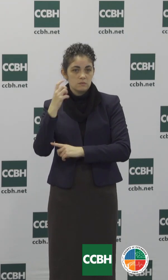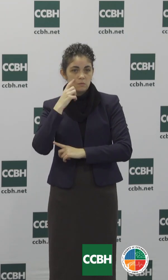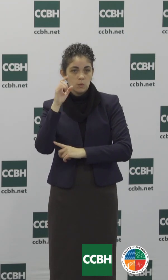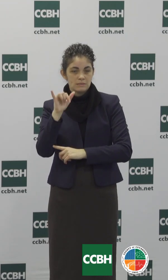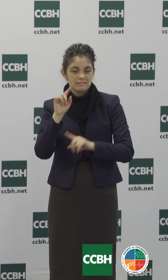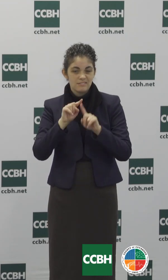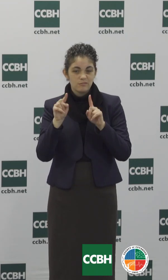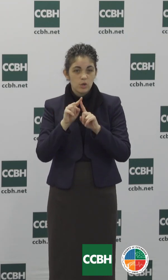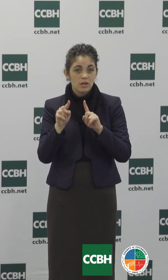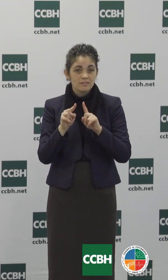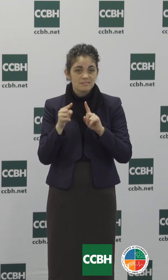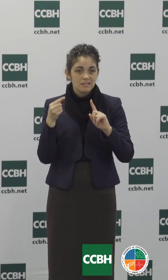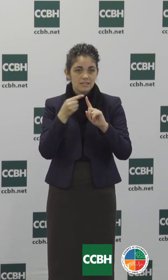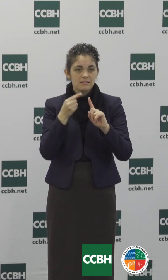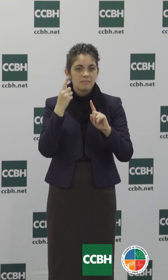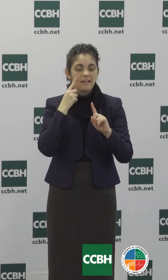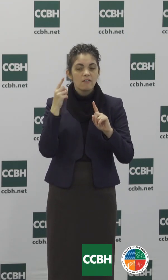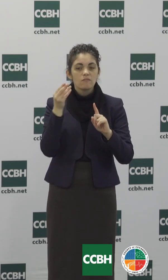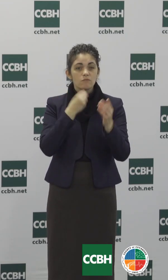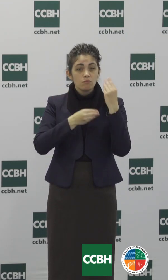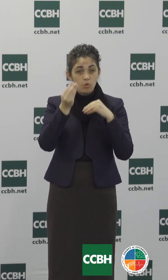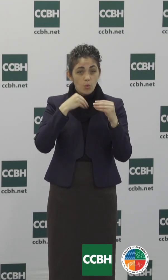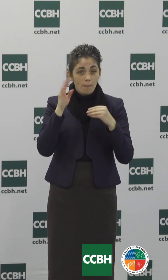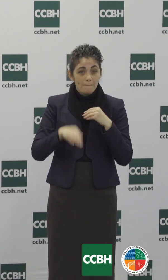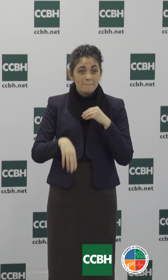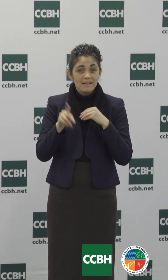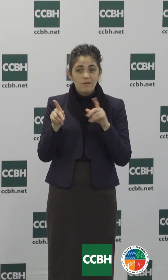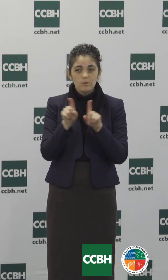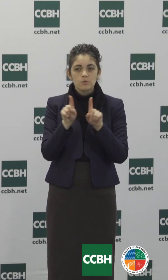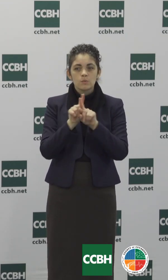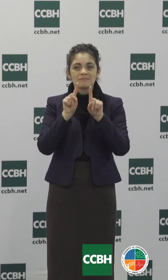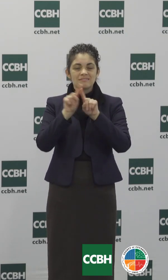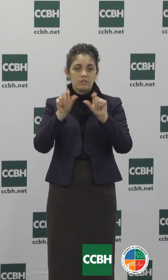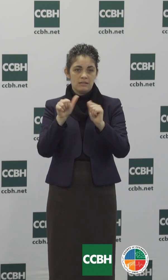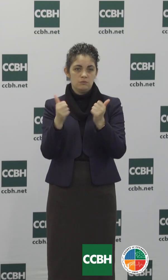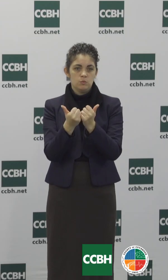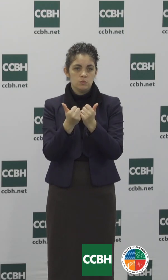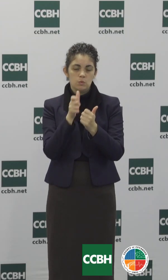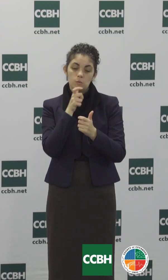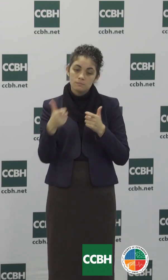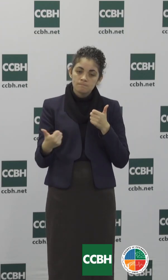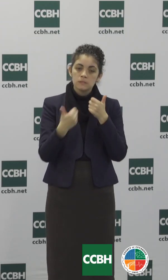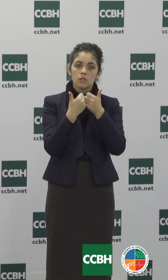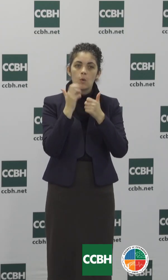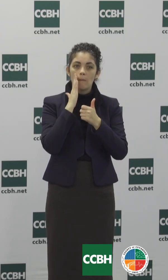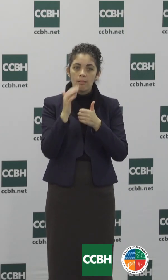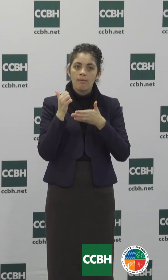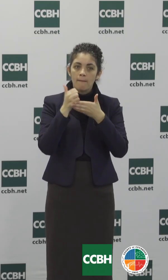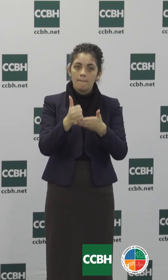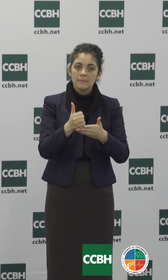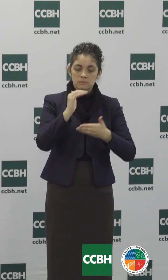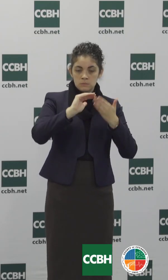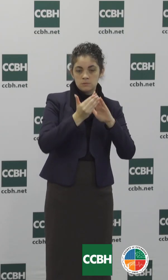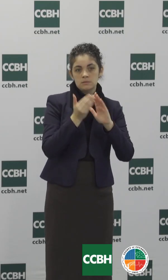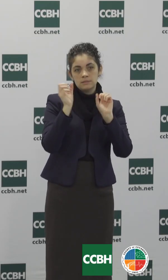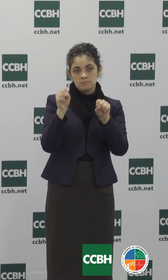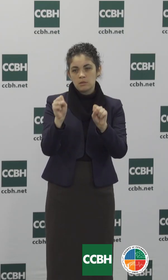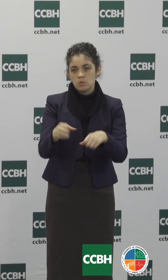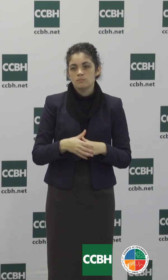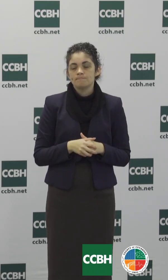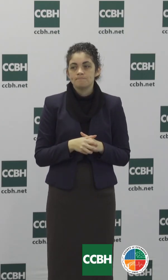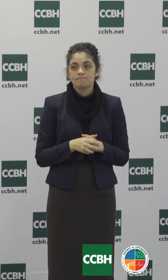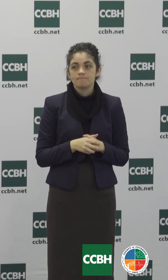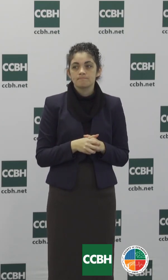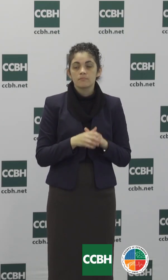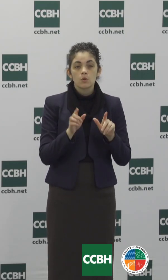contact here, like the food bank and other agencies that have stepped up to meet needs that have emerged from